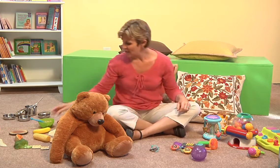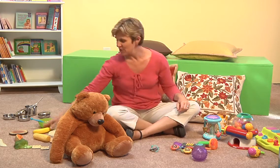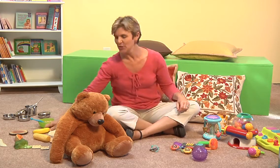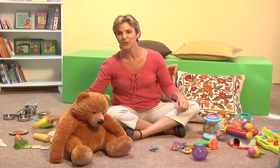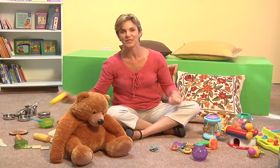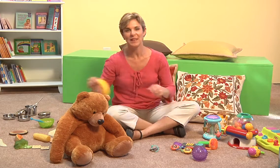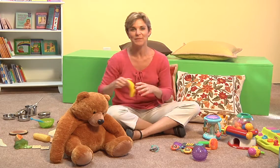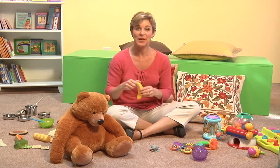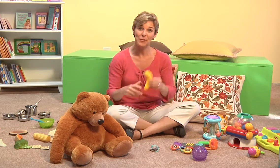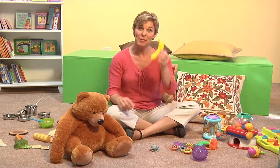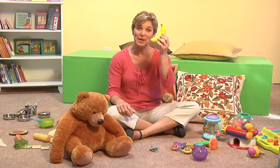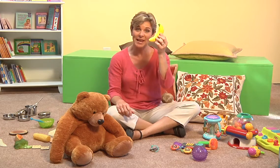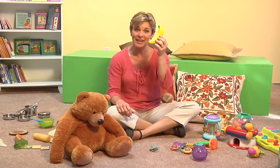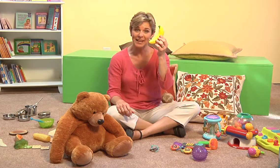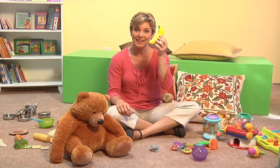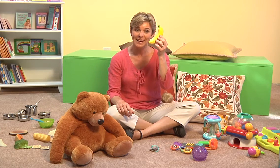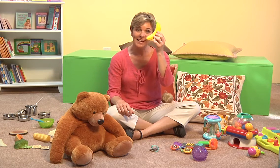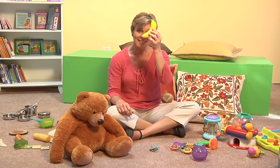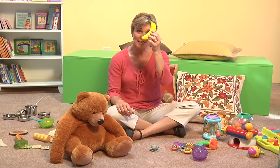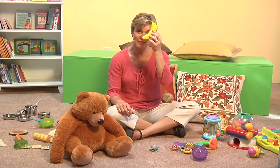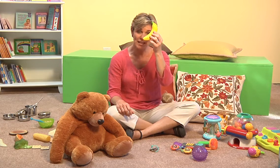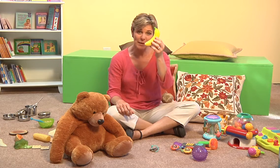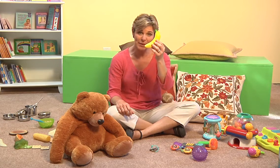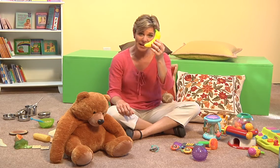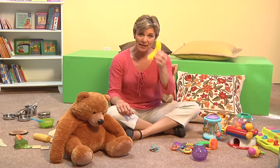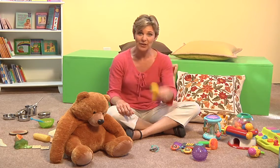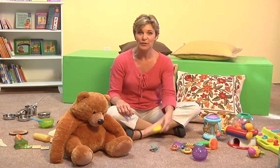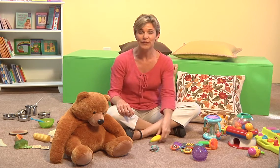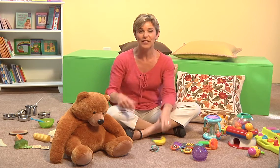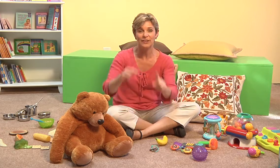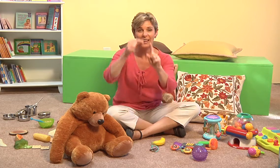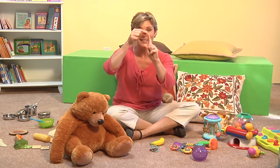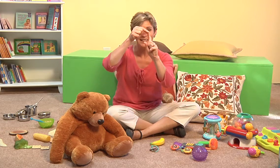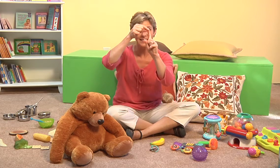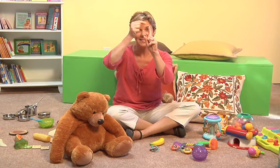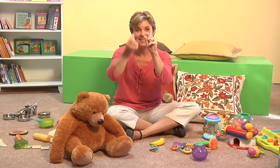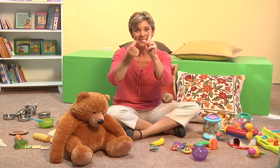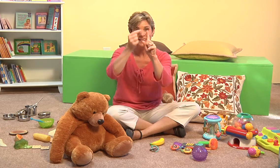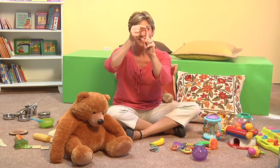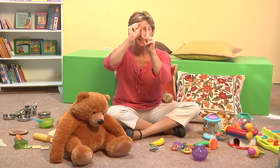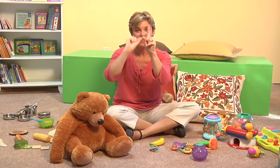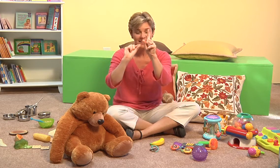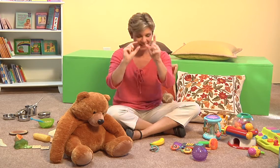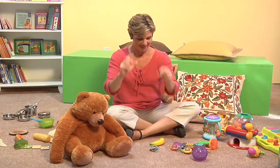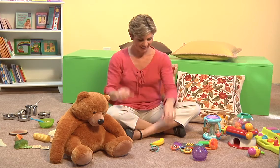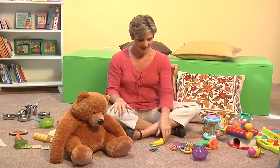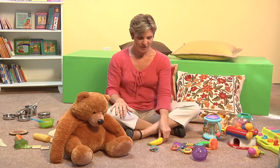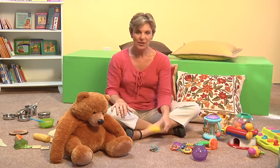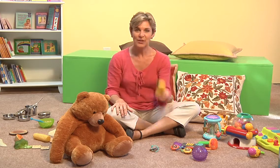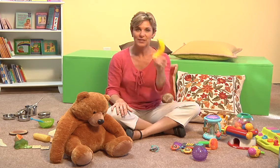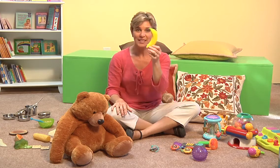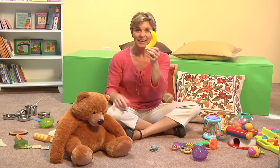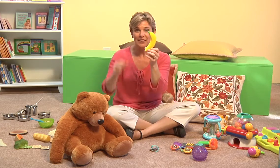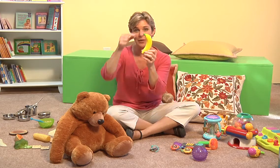You could do the same thing with a banana. Instead of signing banana on your finger like this, you can sign it on the